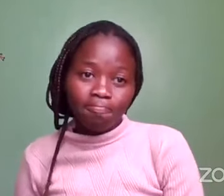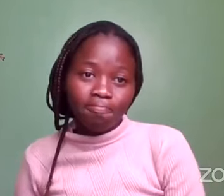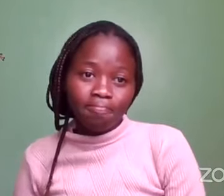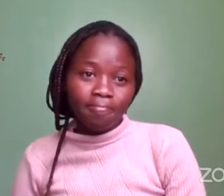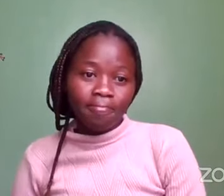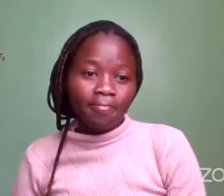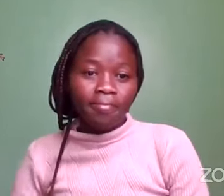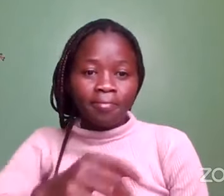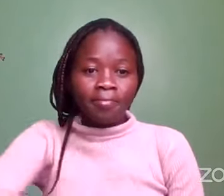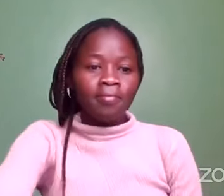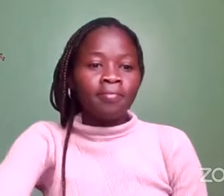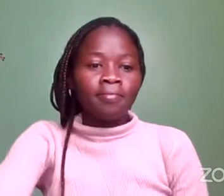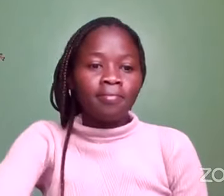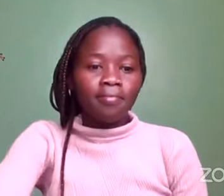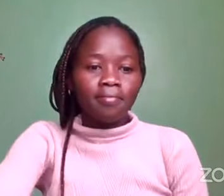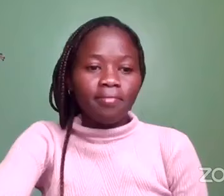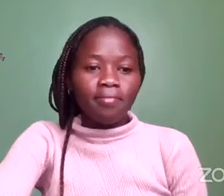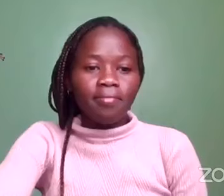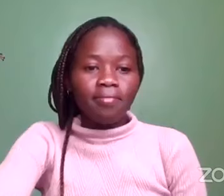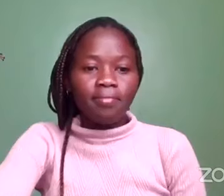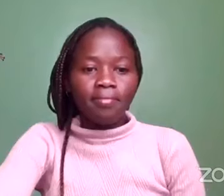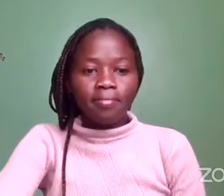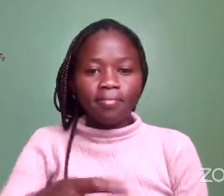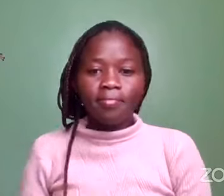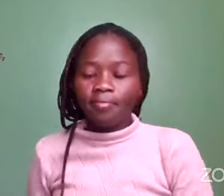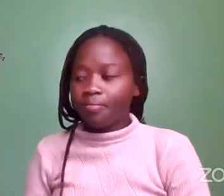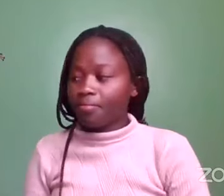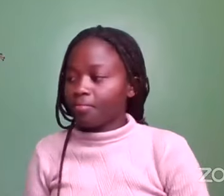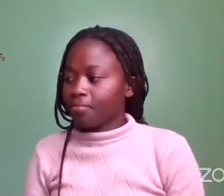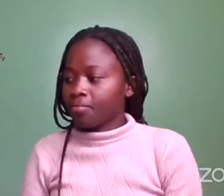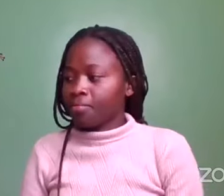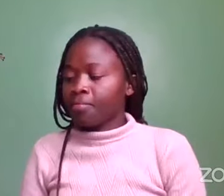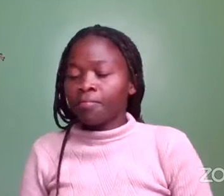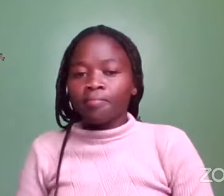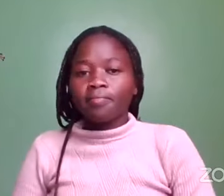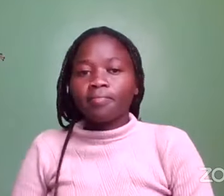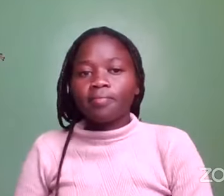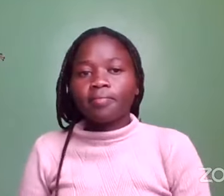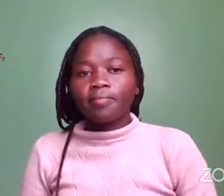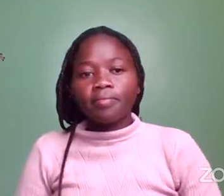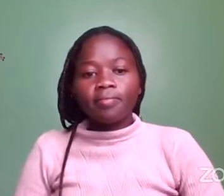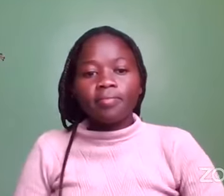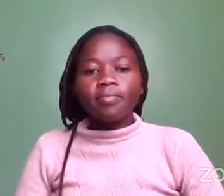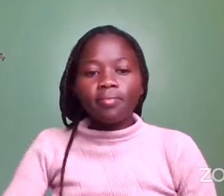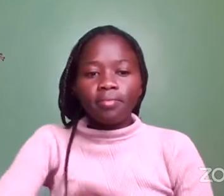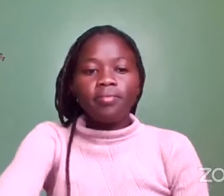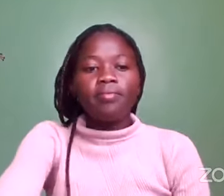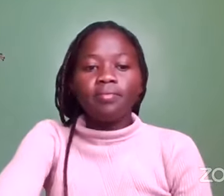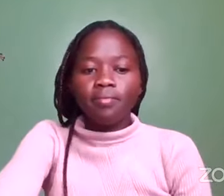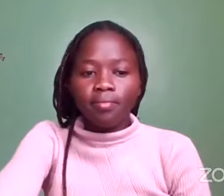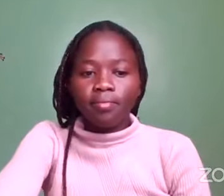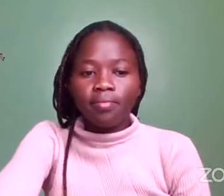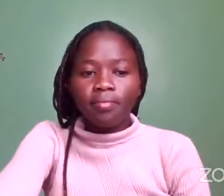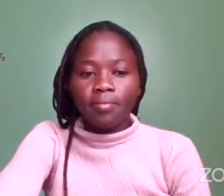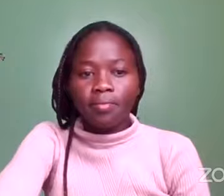And when we hear about women, first of all, the name